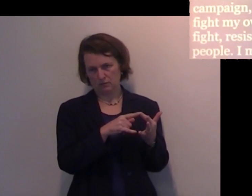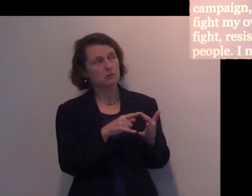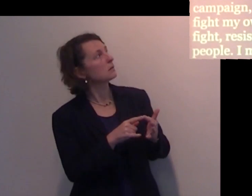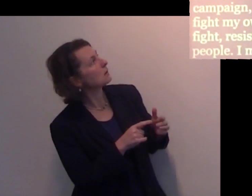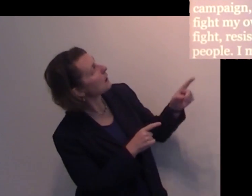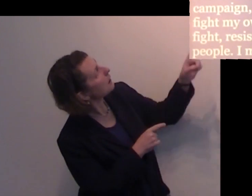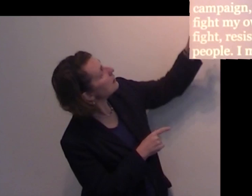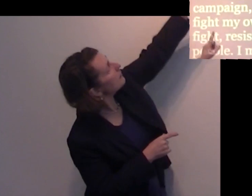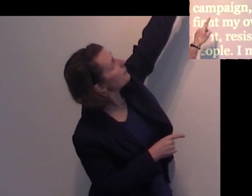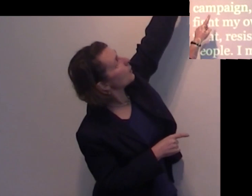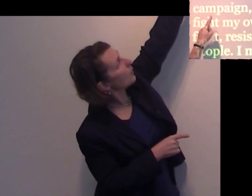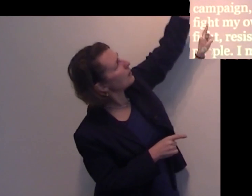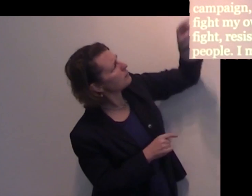Means what?